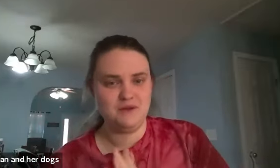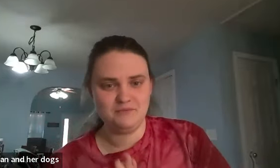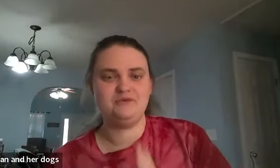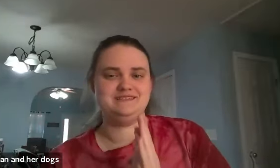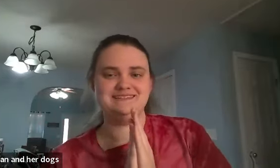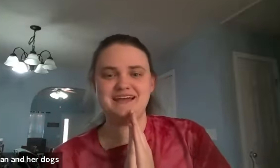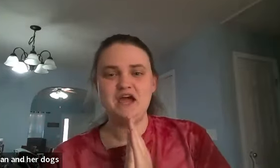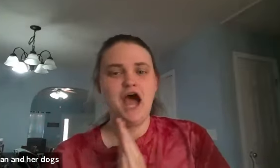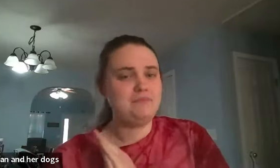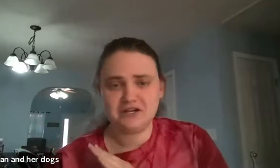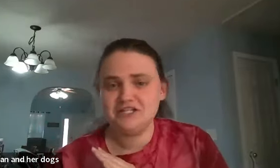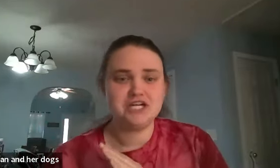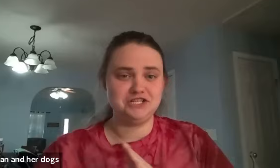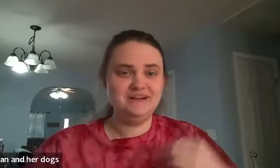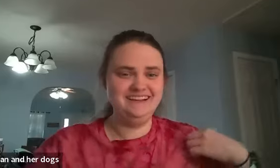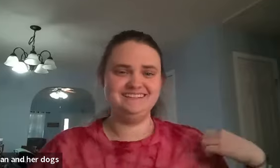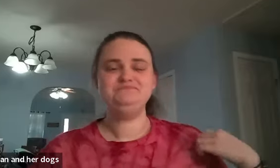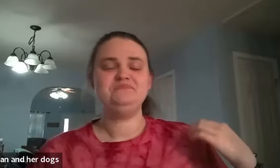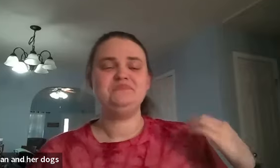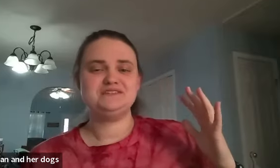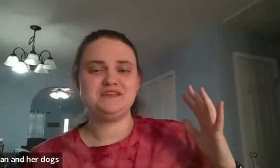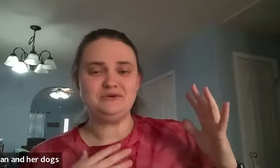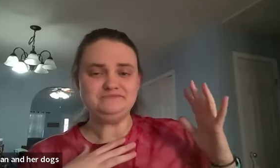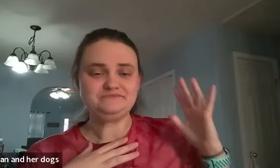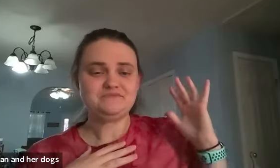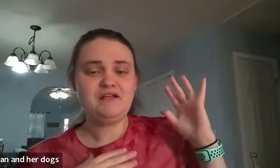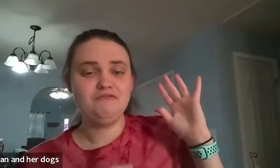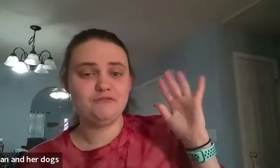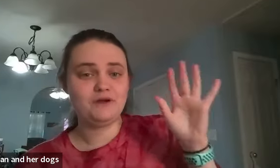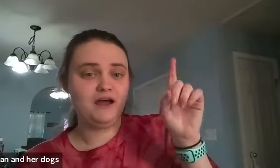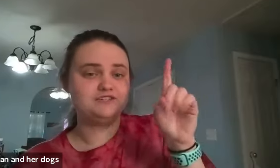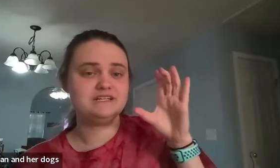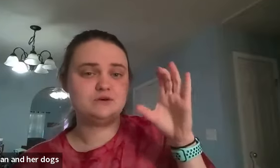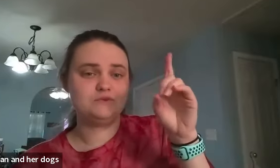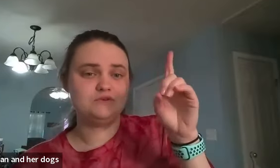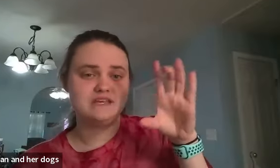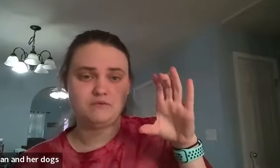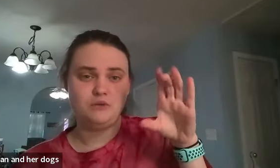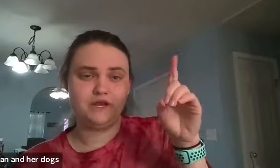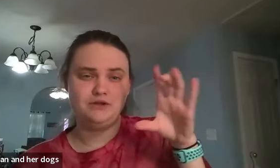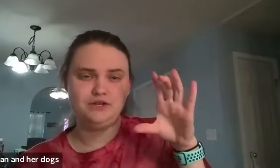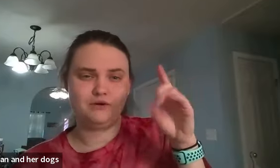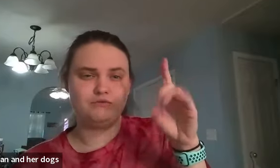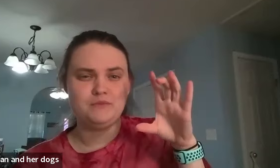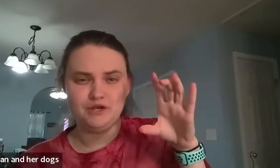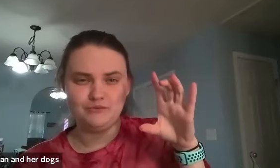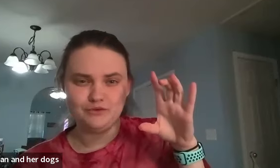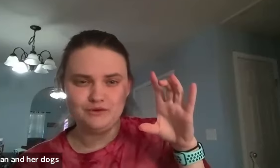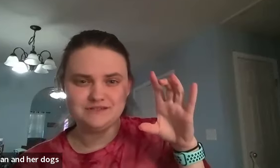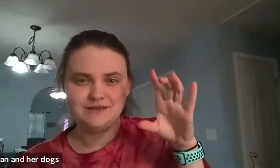number quizzes. Like, I'm not going to judge you. So for 100, it's almost like that Roman, you know, our Roman numerals.